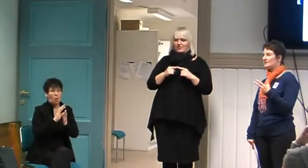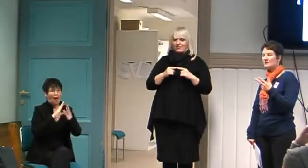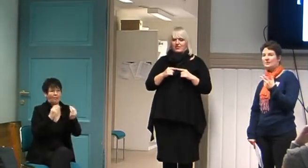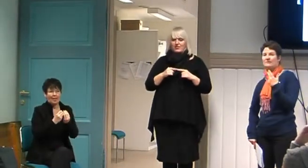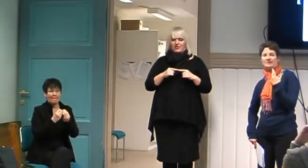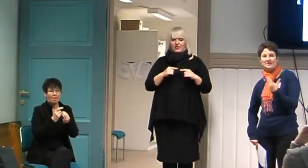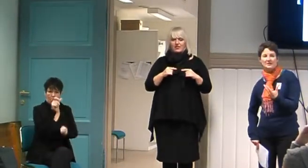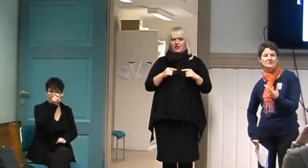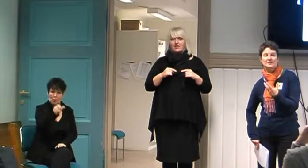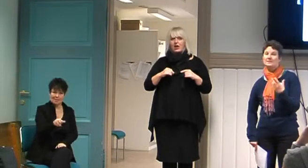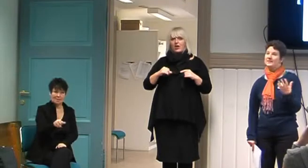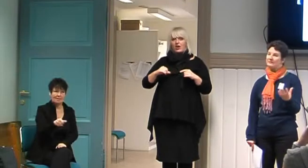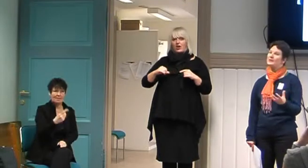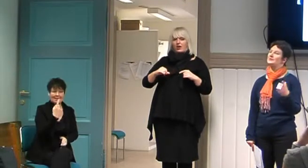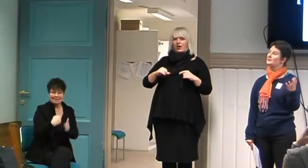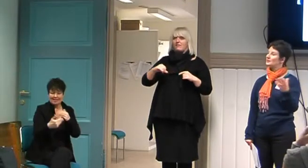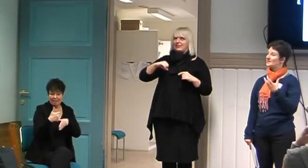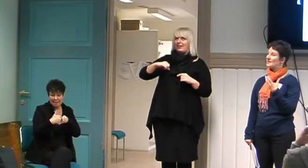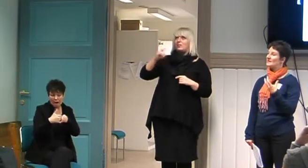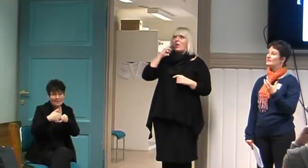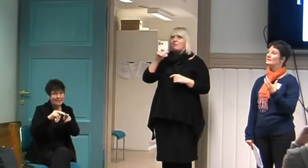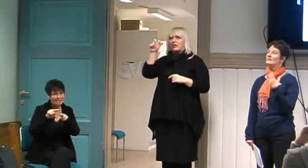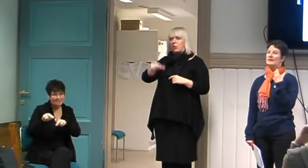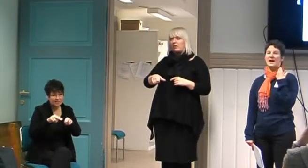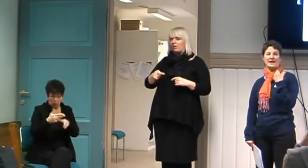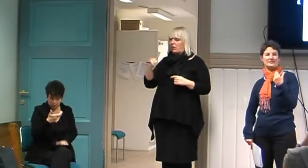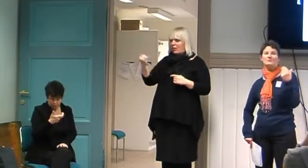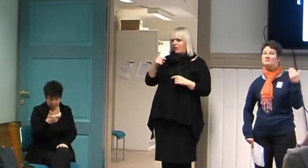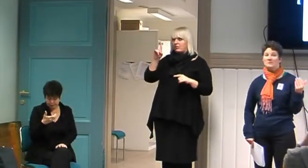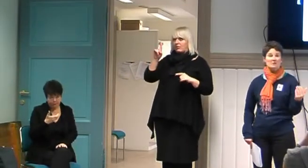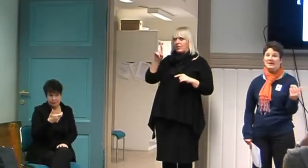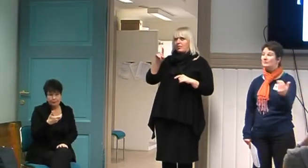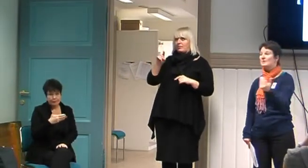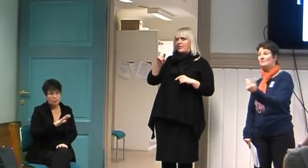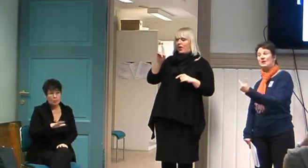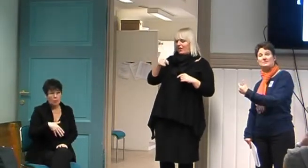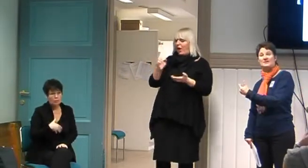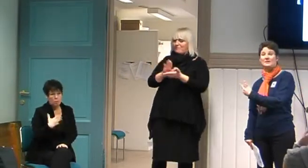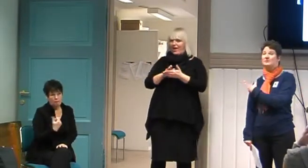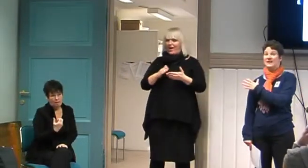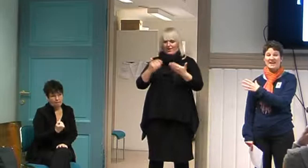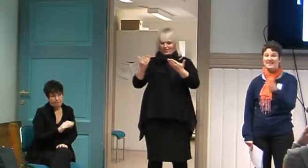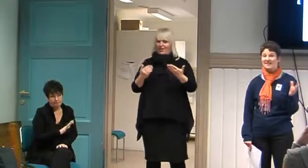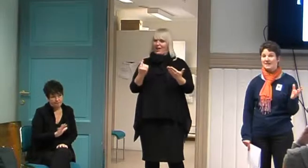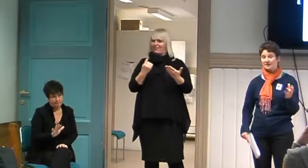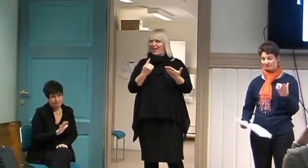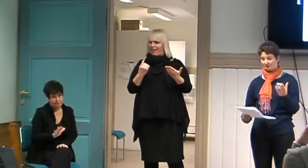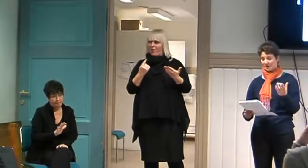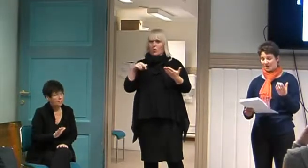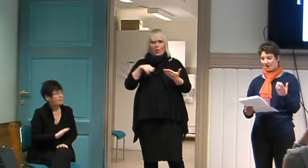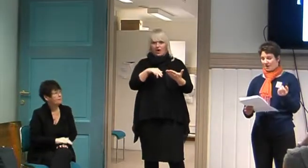self-guided videos that a deaf person could take and go around with by themselves on any